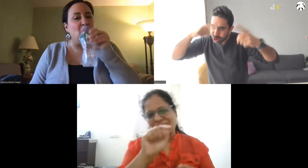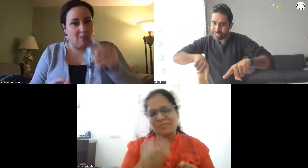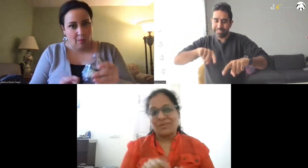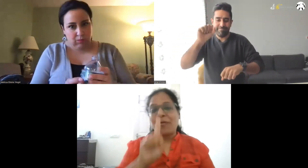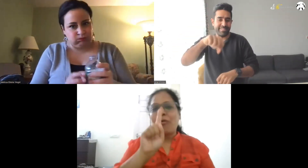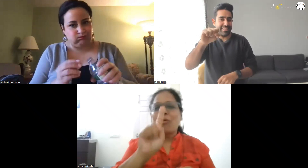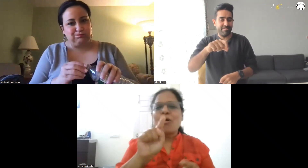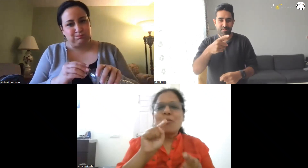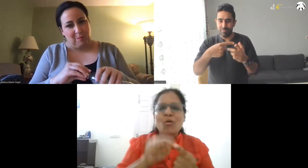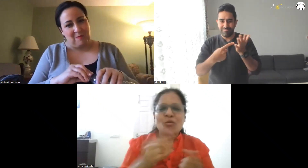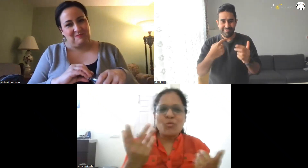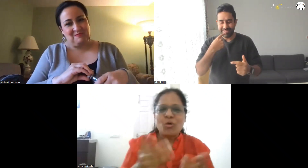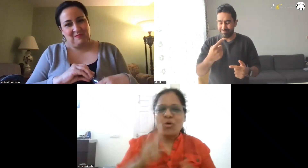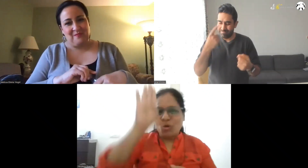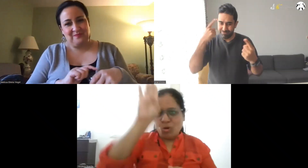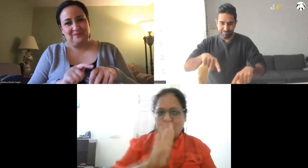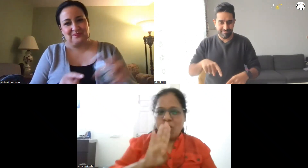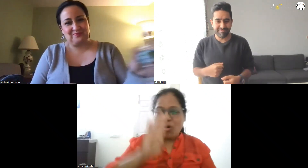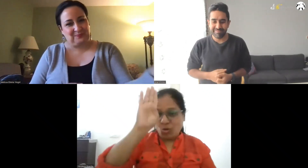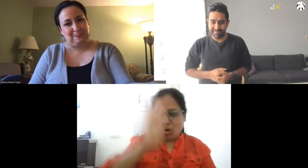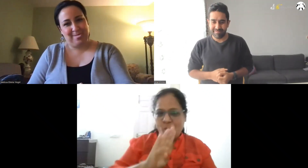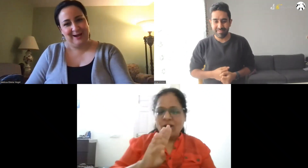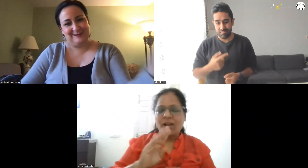really just agree to this thing what you said.